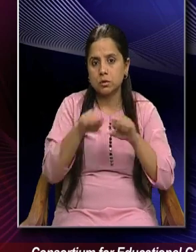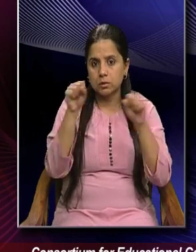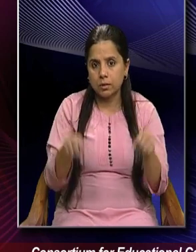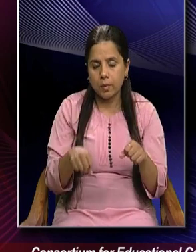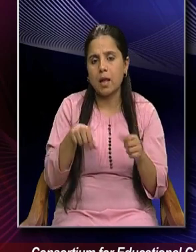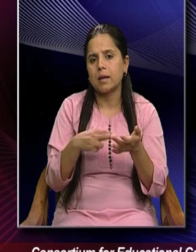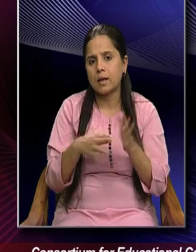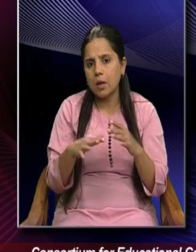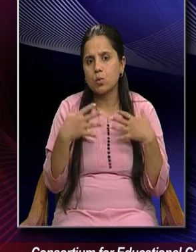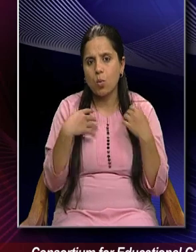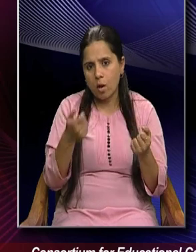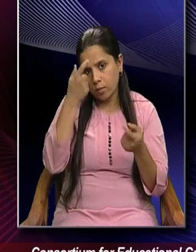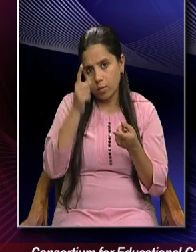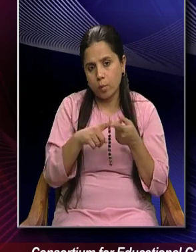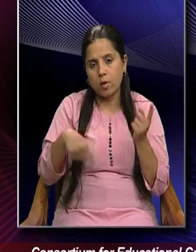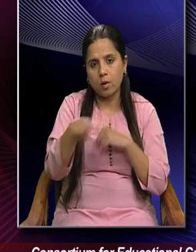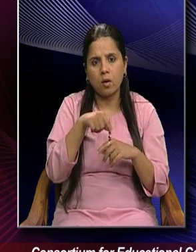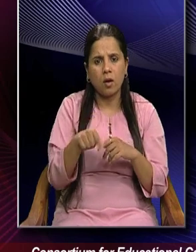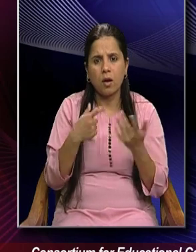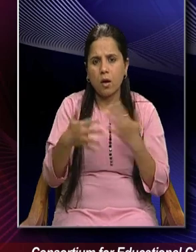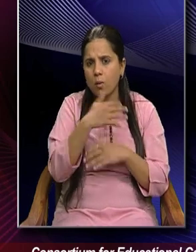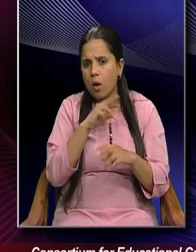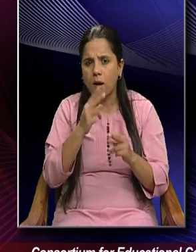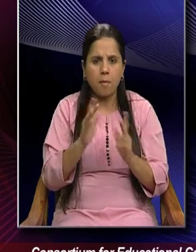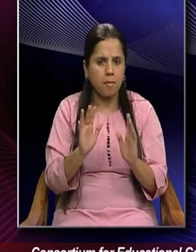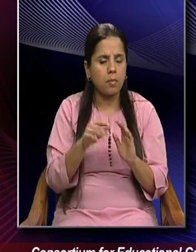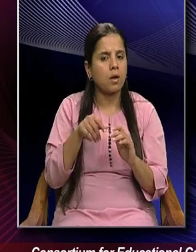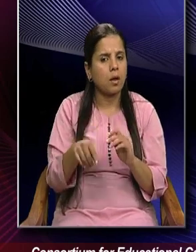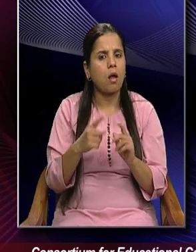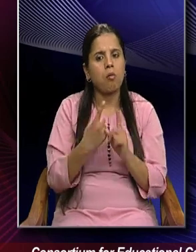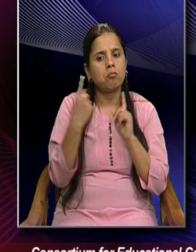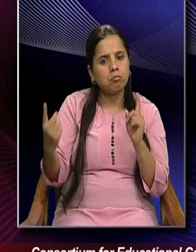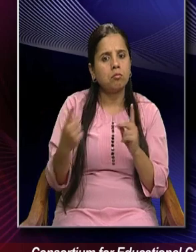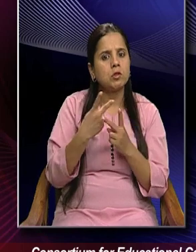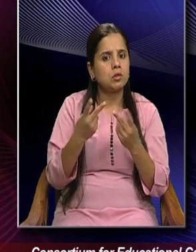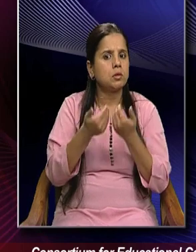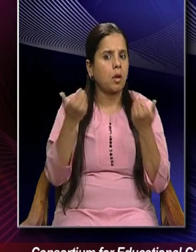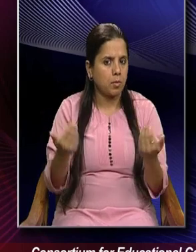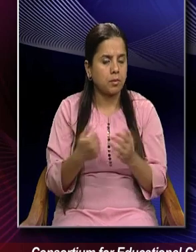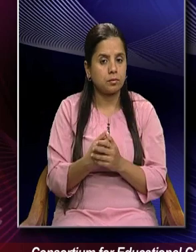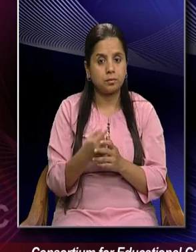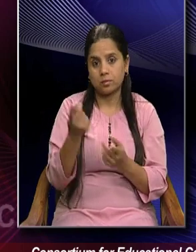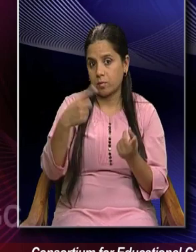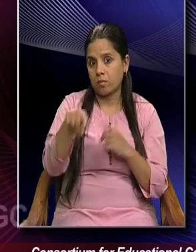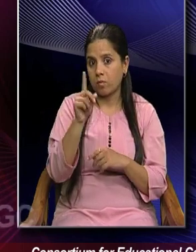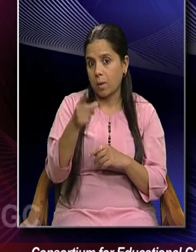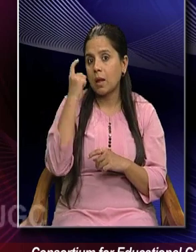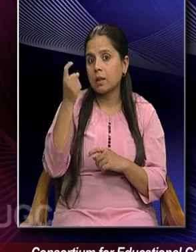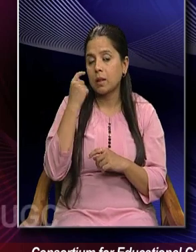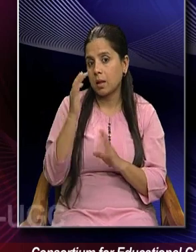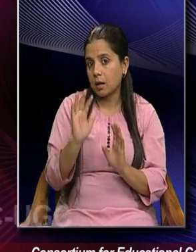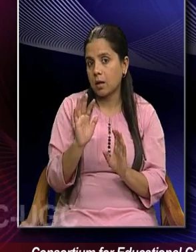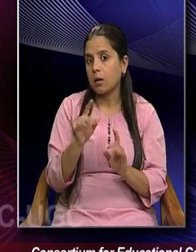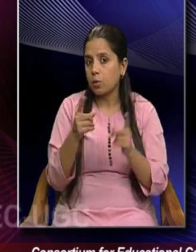health crises, avoid reporting events in isolation. So, you have to think, you have